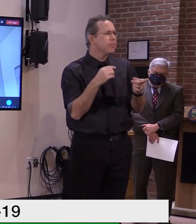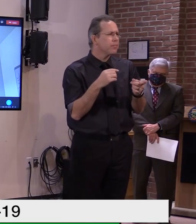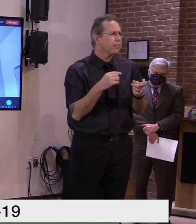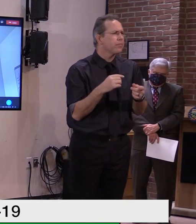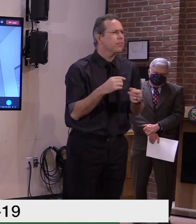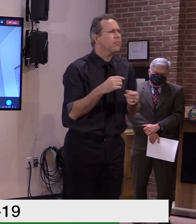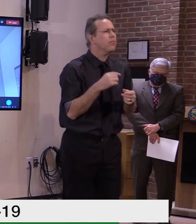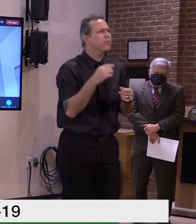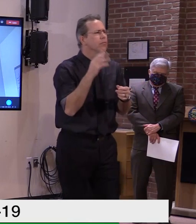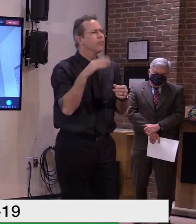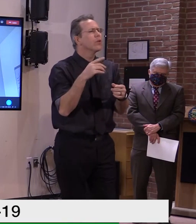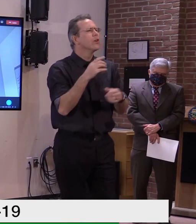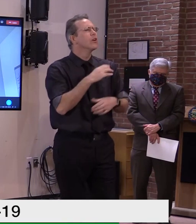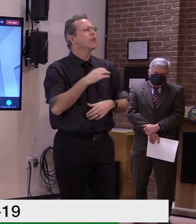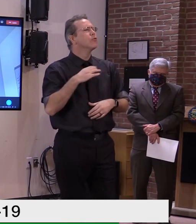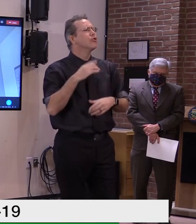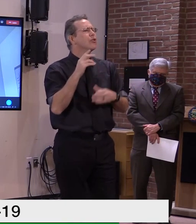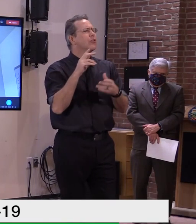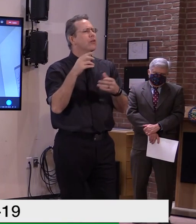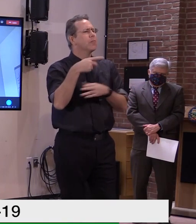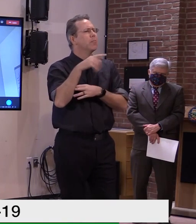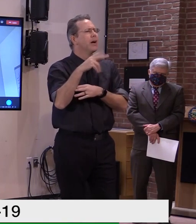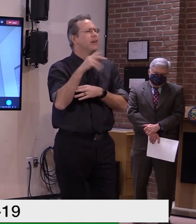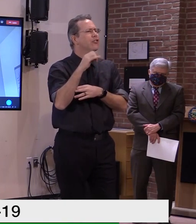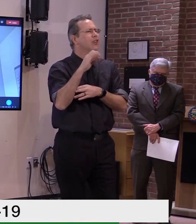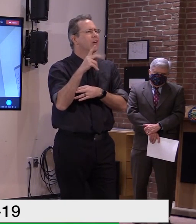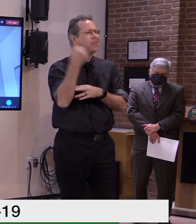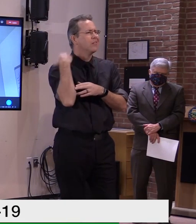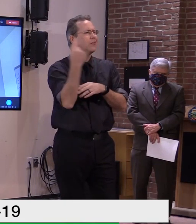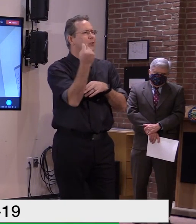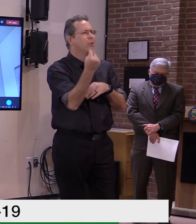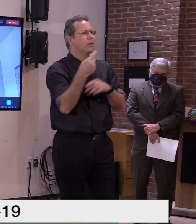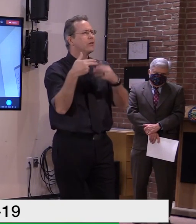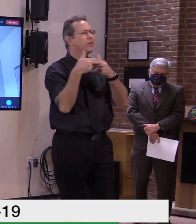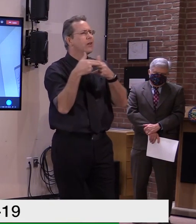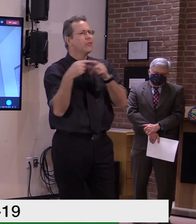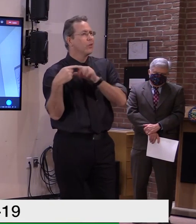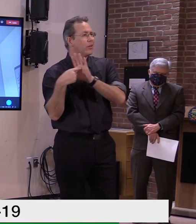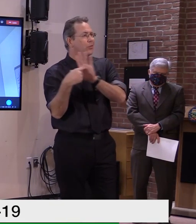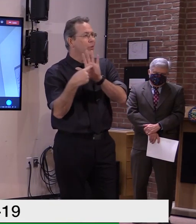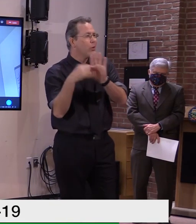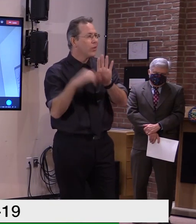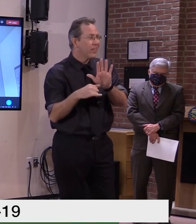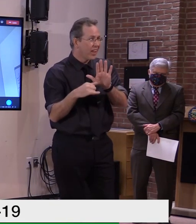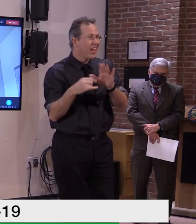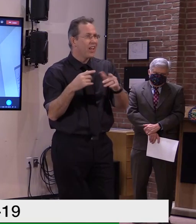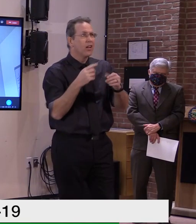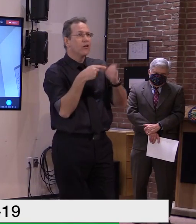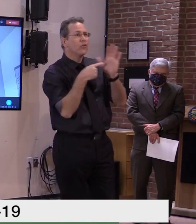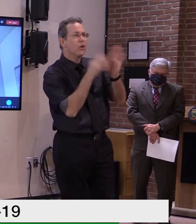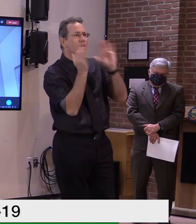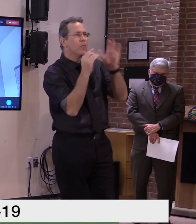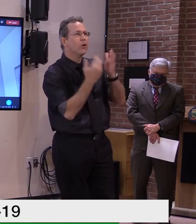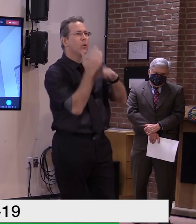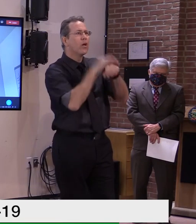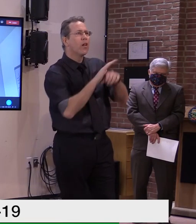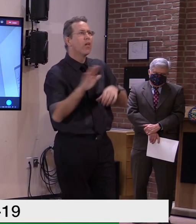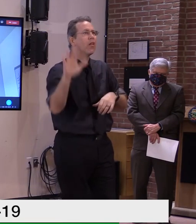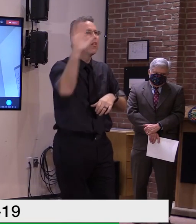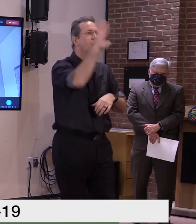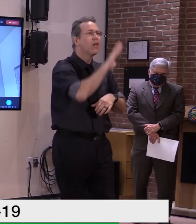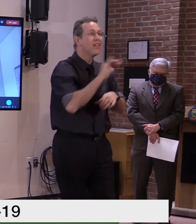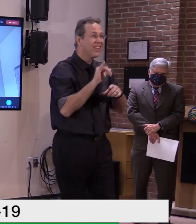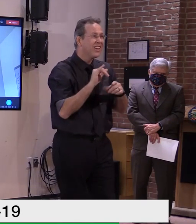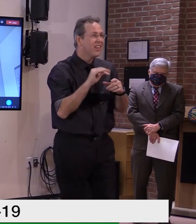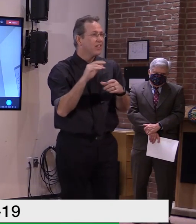that compared the COVID-19 cases among the northern New England states. Vermont, for example, has had 7,000 cases